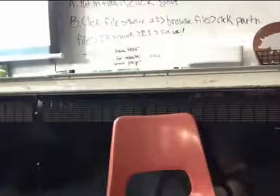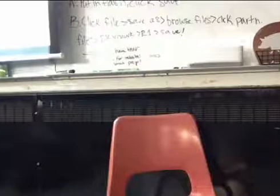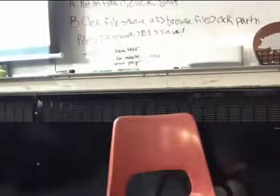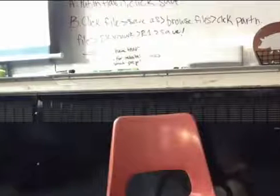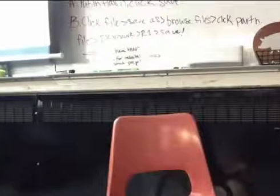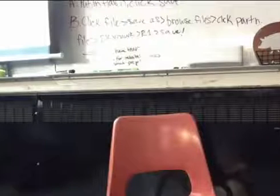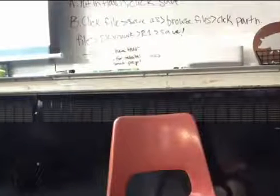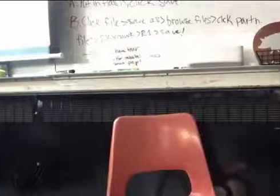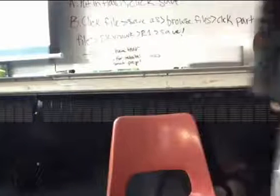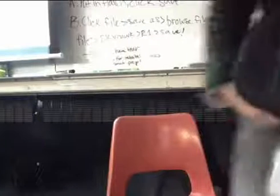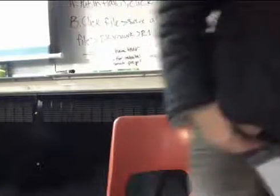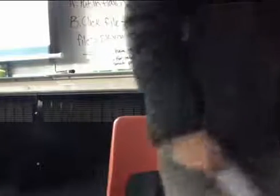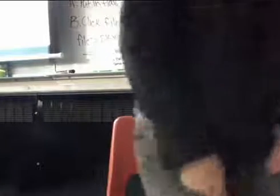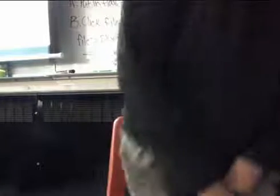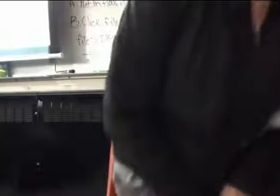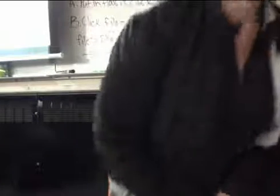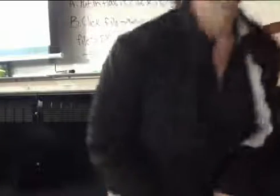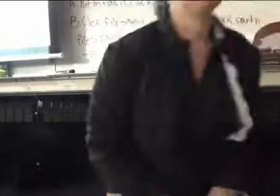1 second.